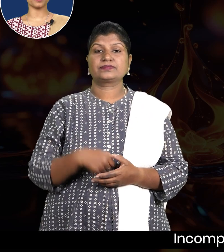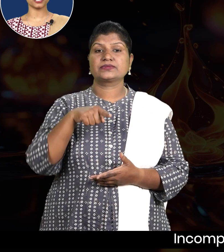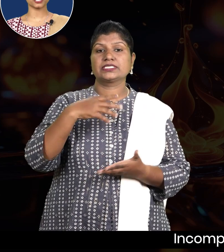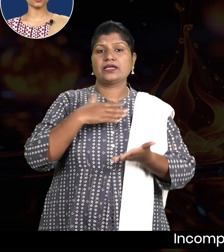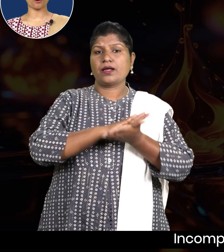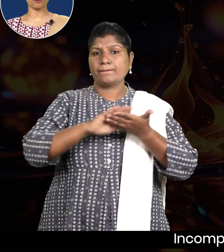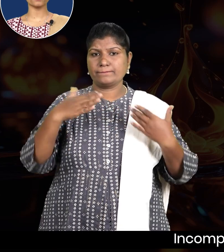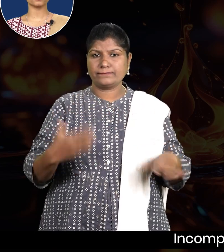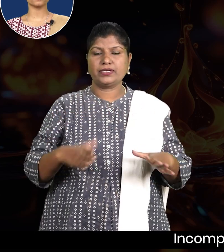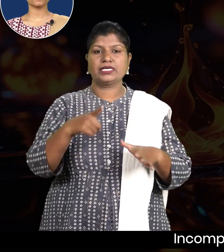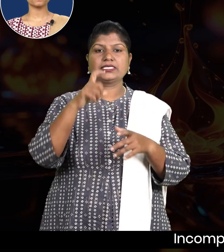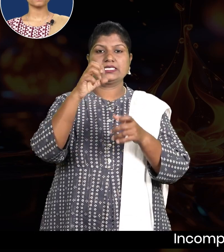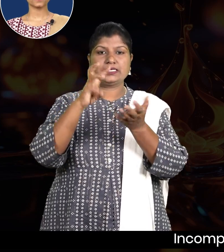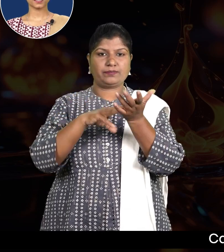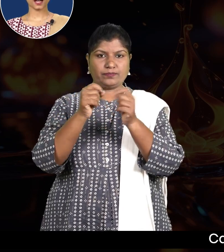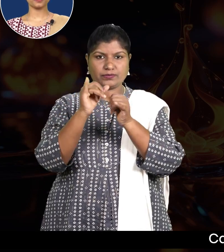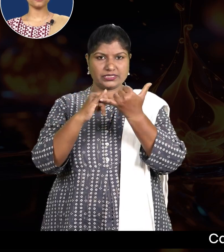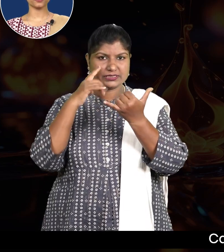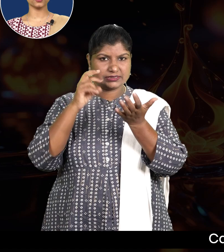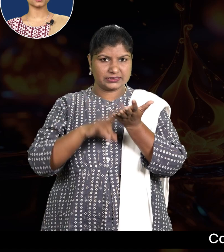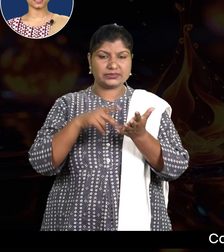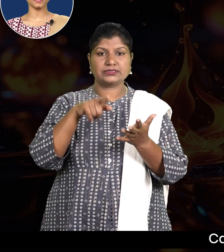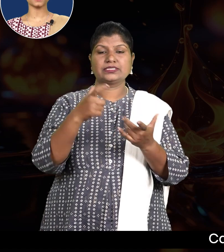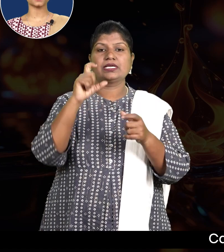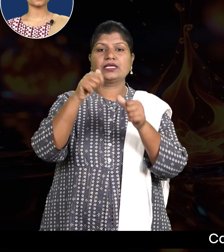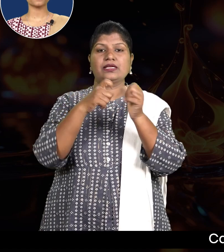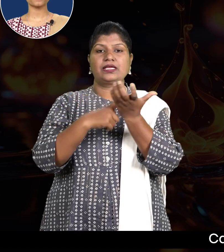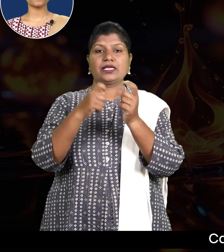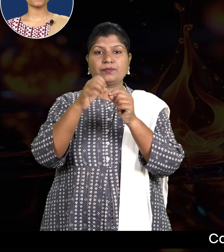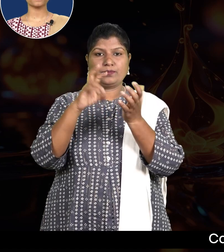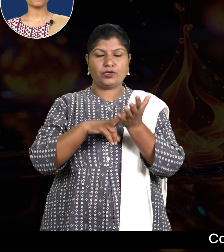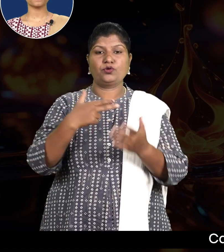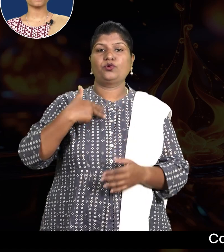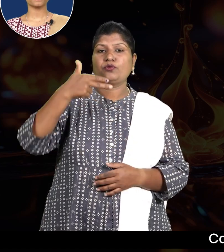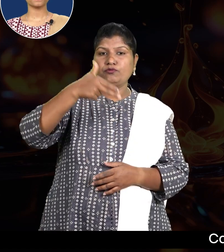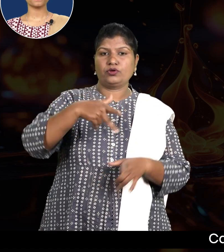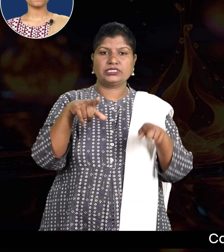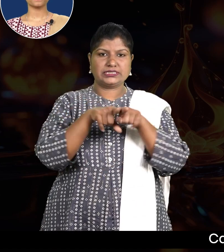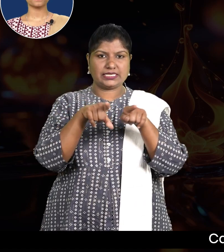Incomplete combustion of carbon fuels like